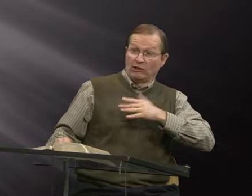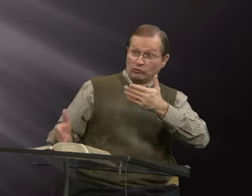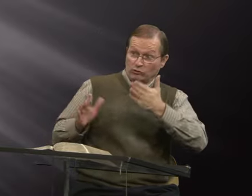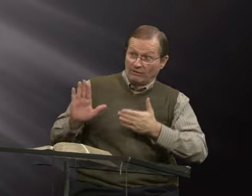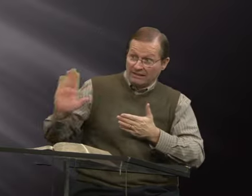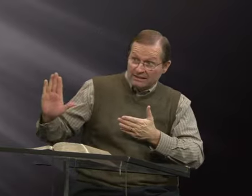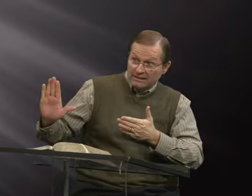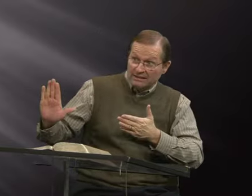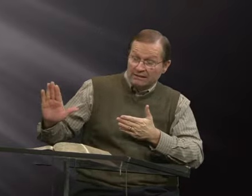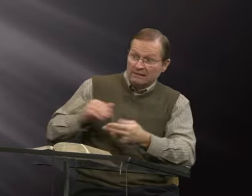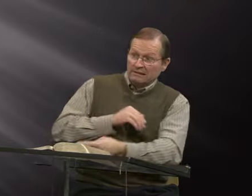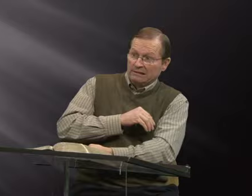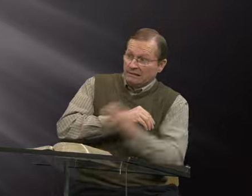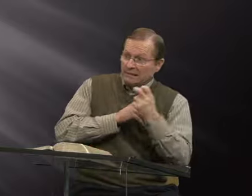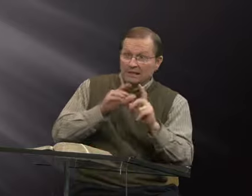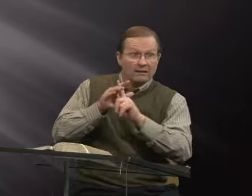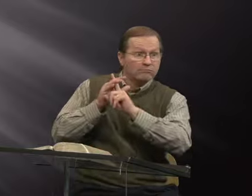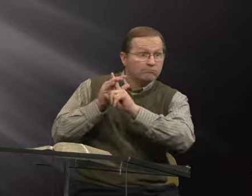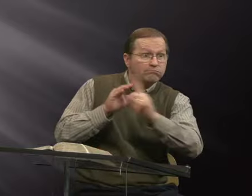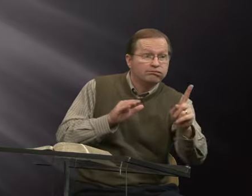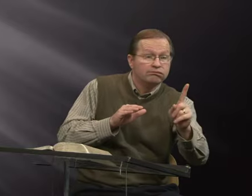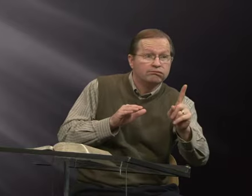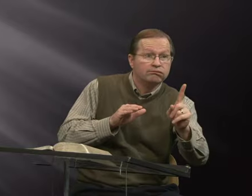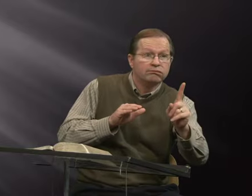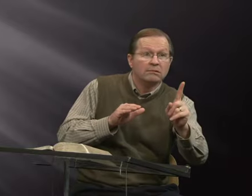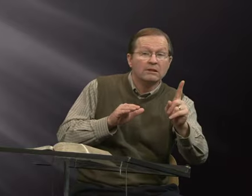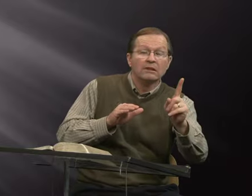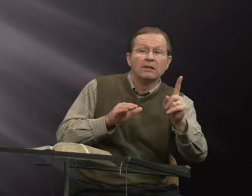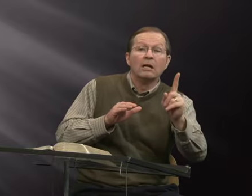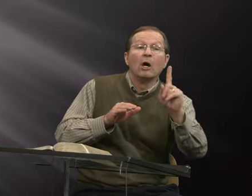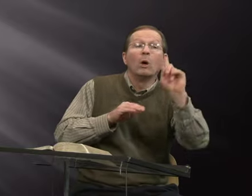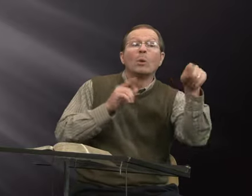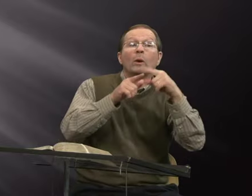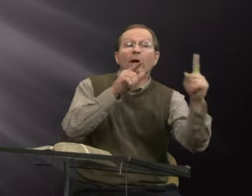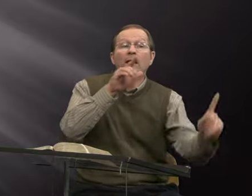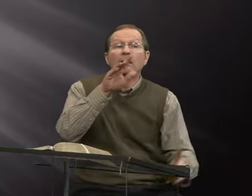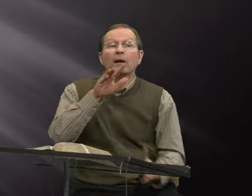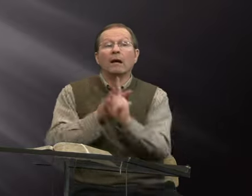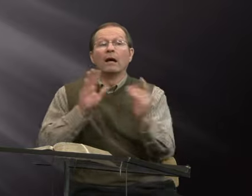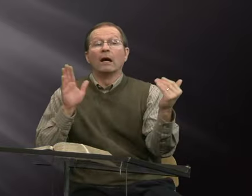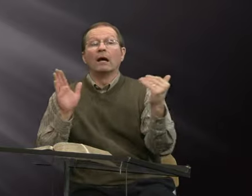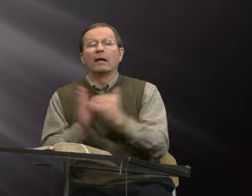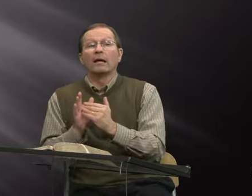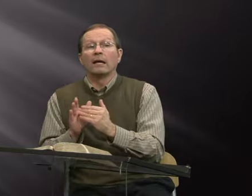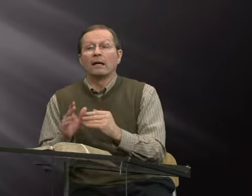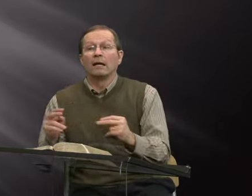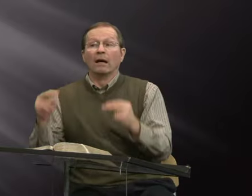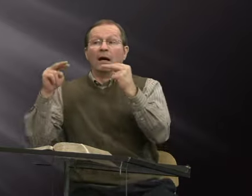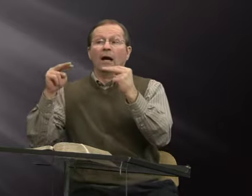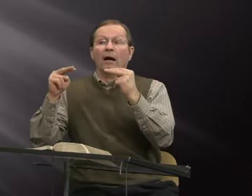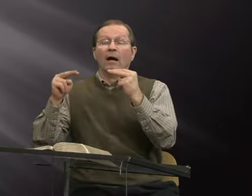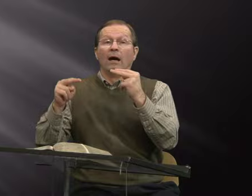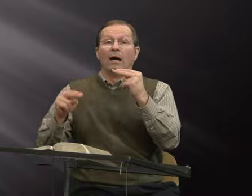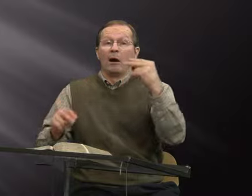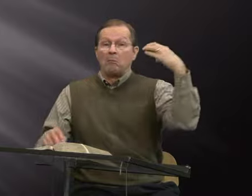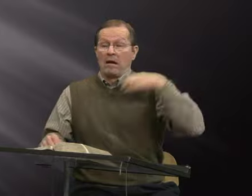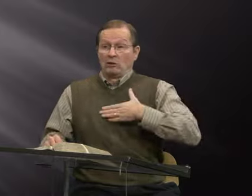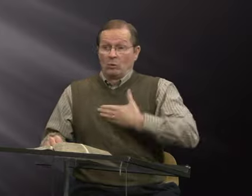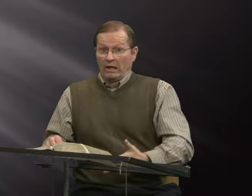very good with his faith and love to others, but now this servant Onesimus who stole some things and ran away, now through Paul's